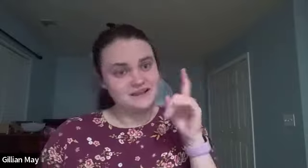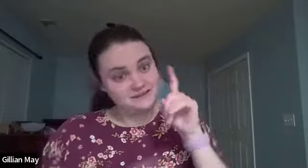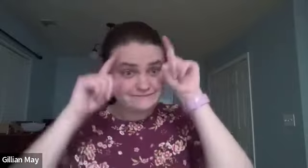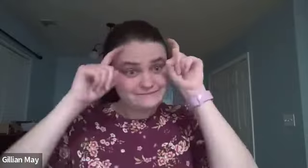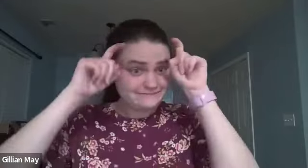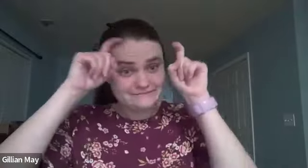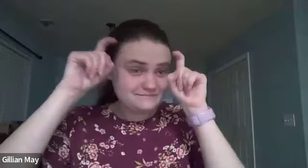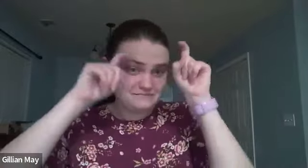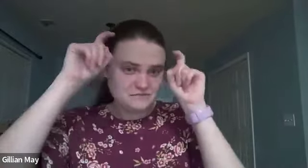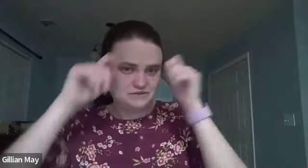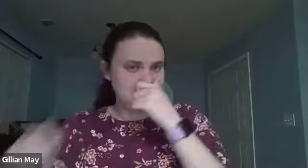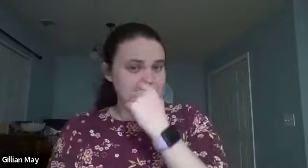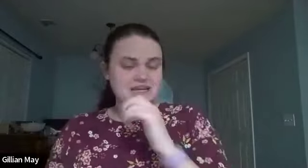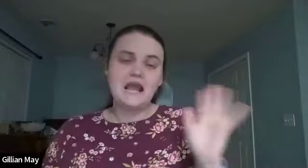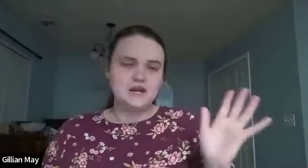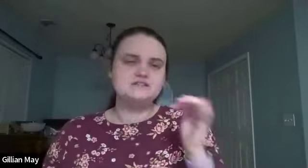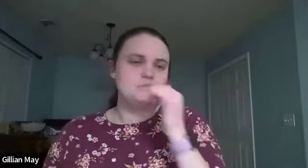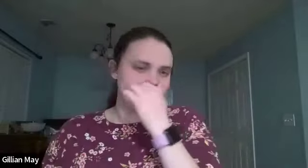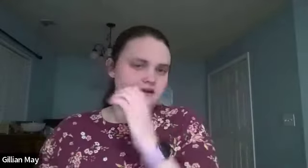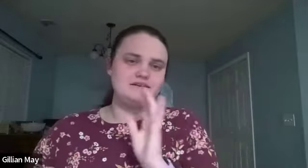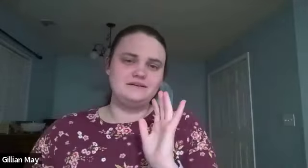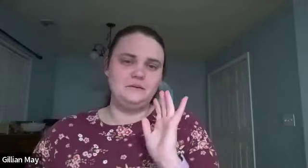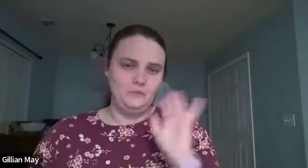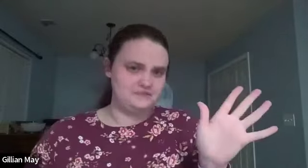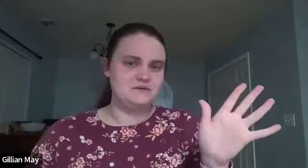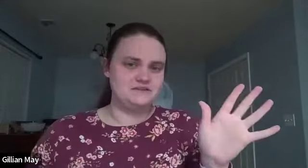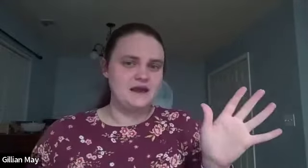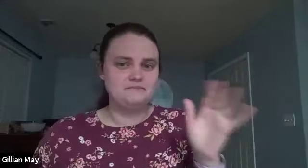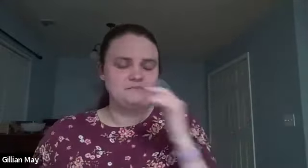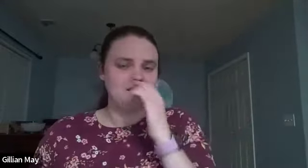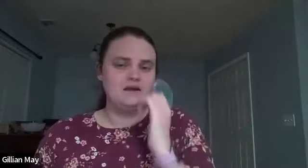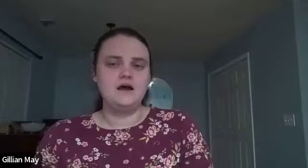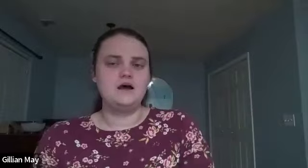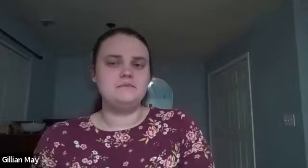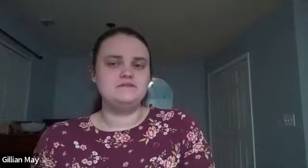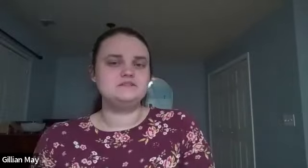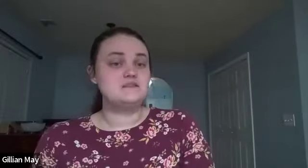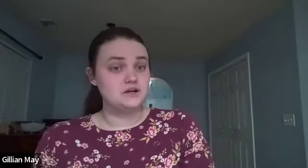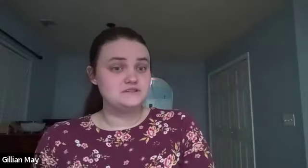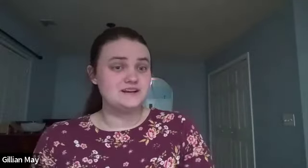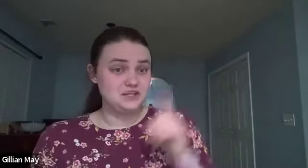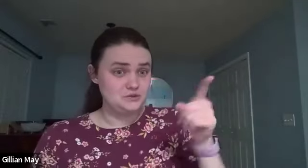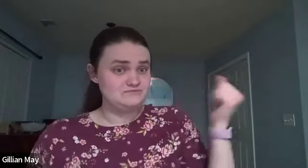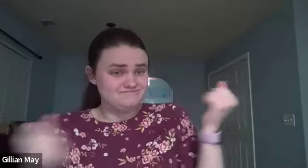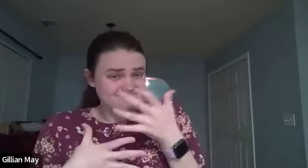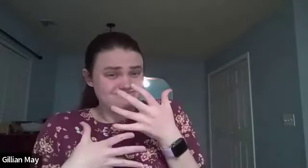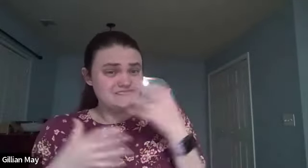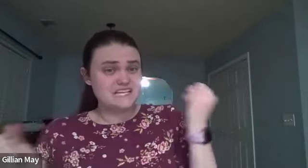like imitating. I know it's a weird thing with that. If you're saying like, are you scared? Like, you